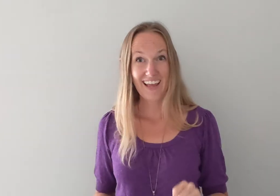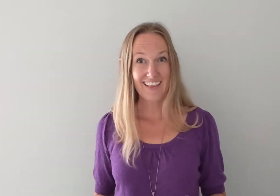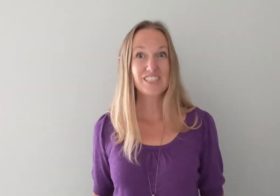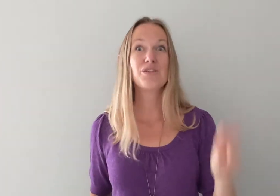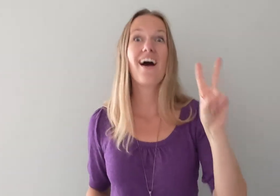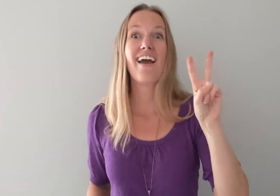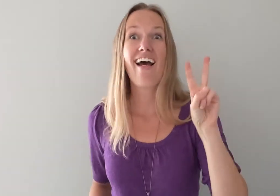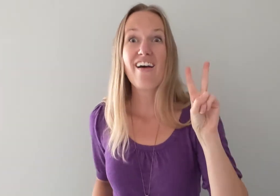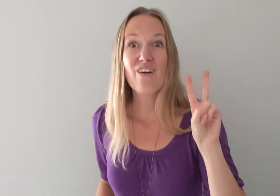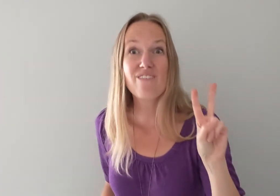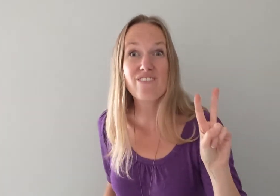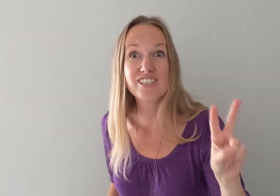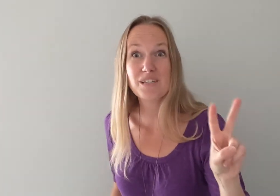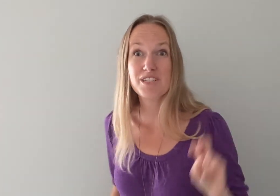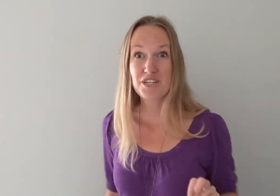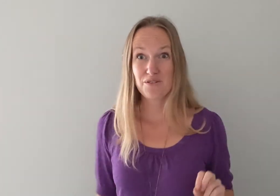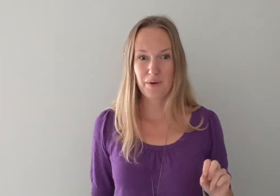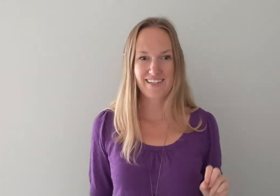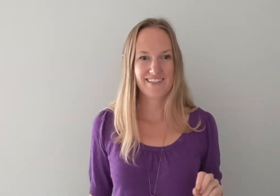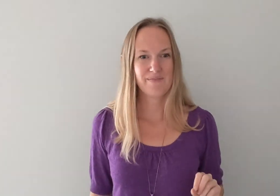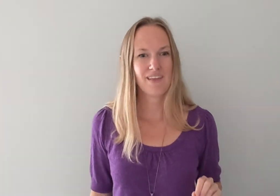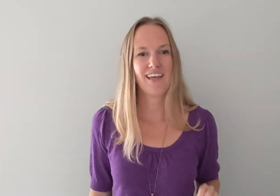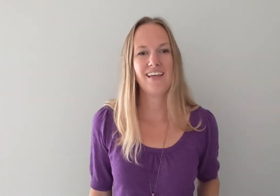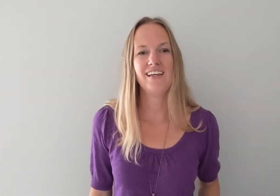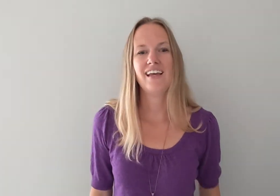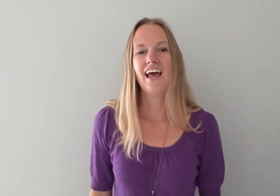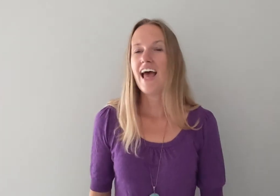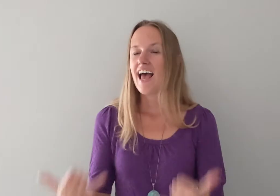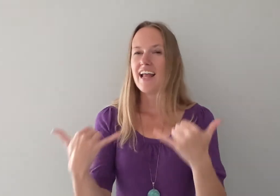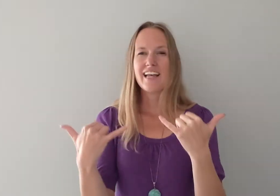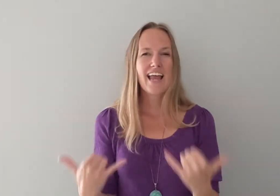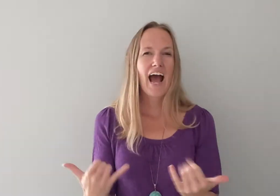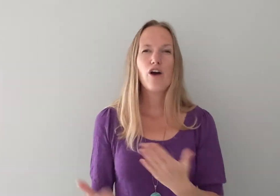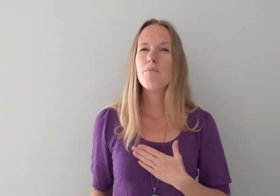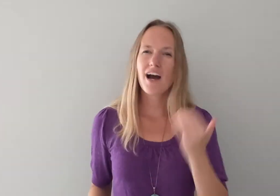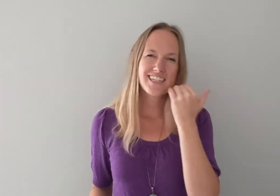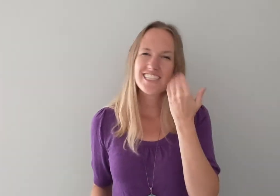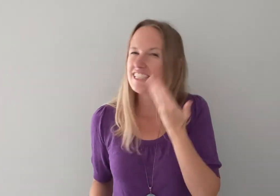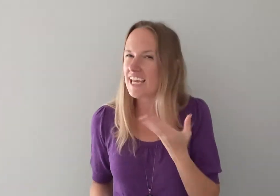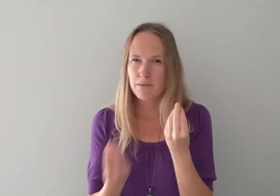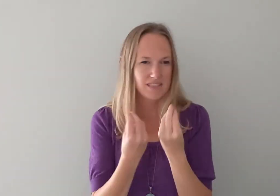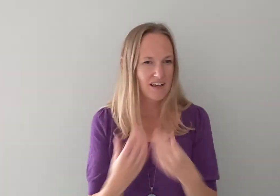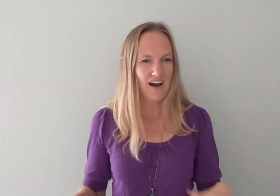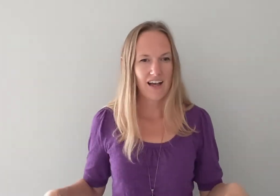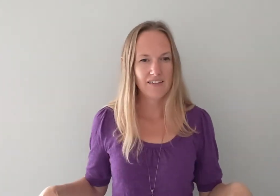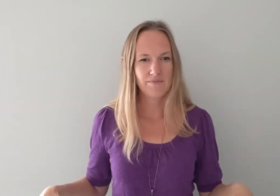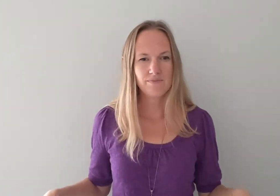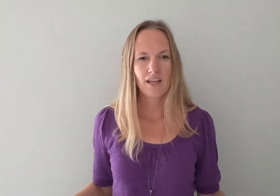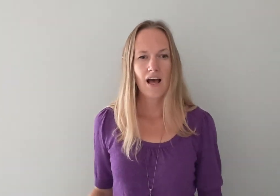let's try verse number 2 twice. Okay? And now my shame is gone,